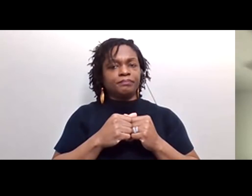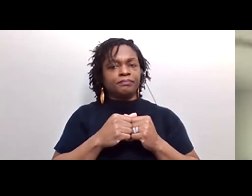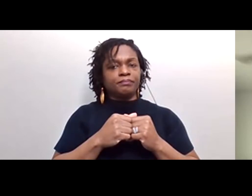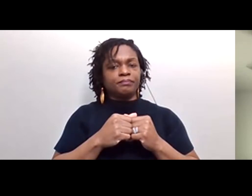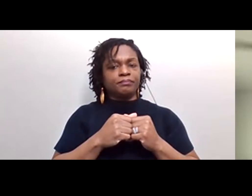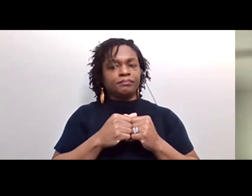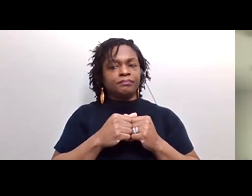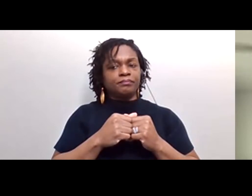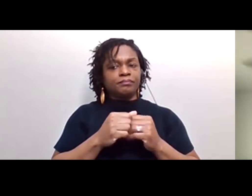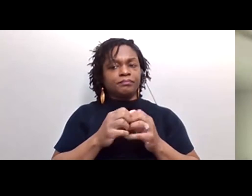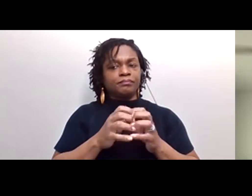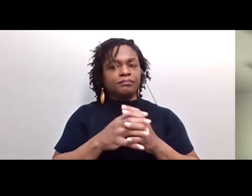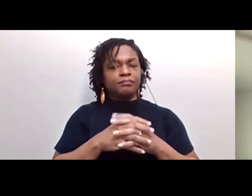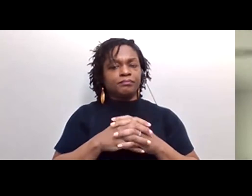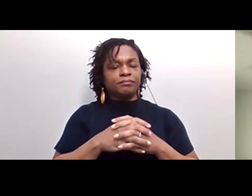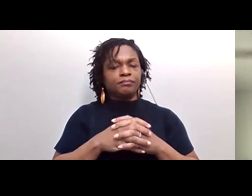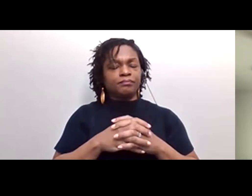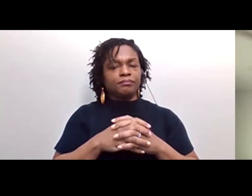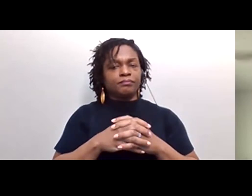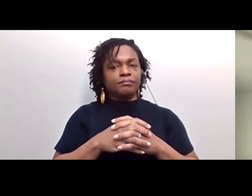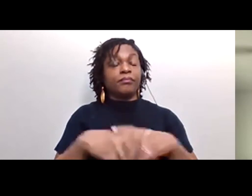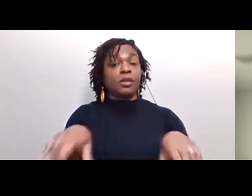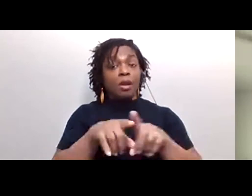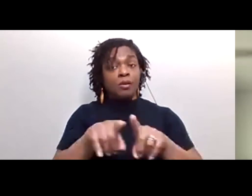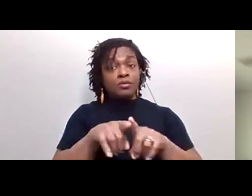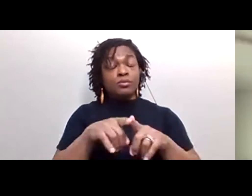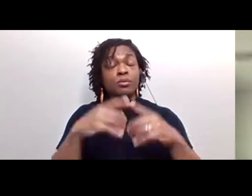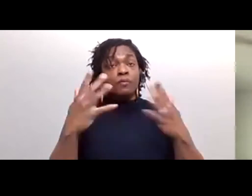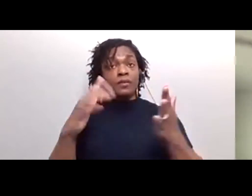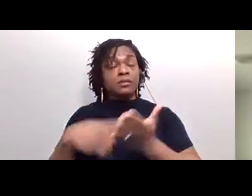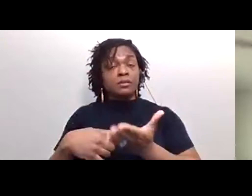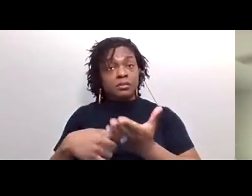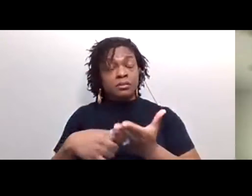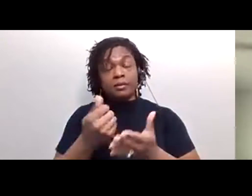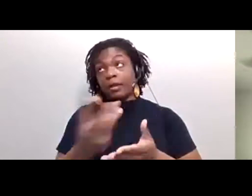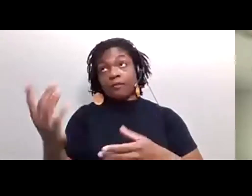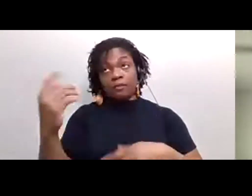Let's see. We talked about several things.